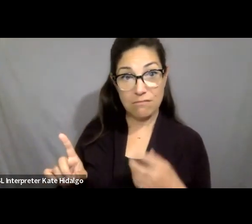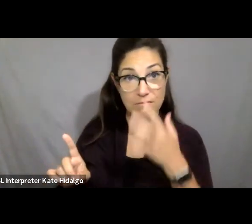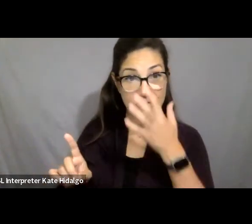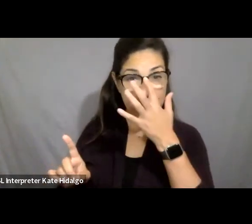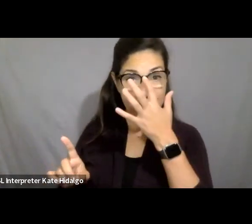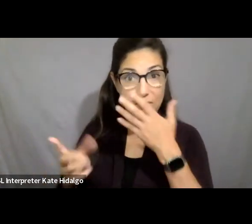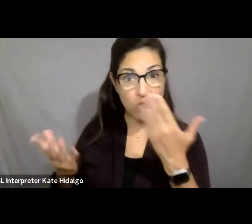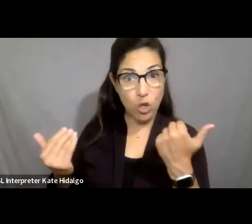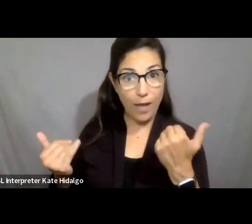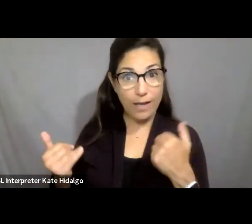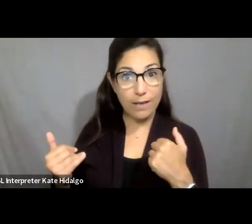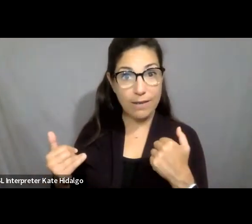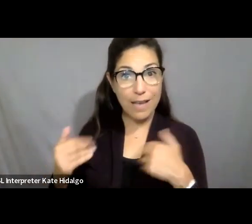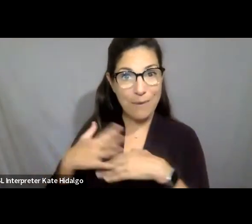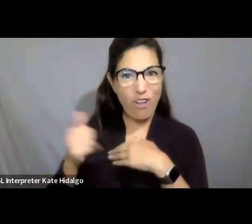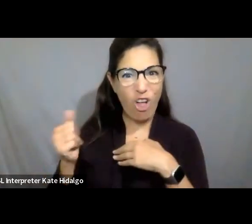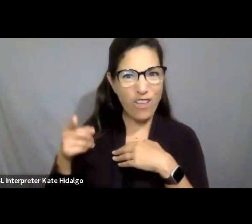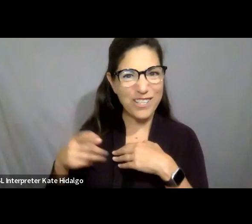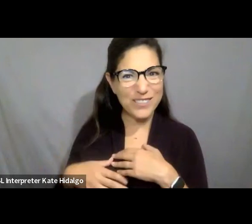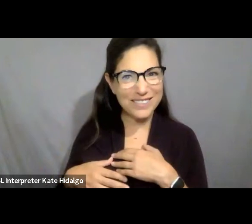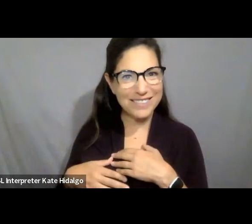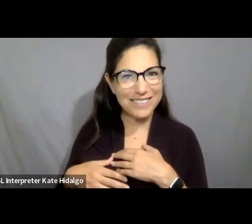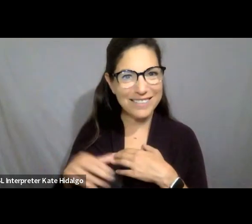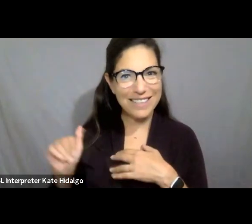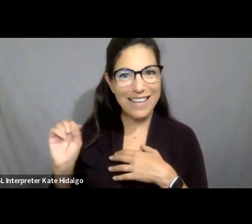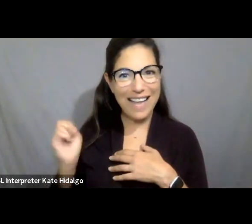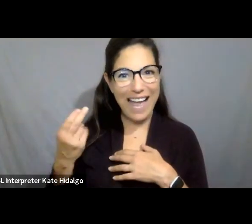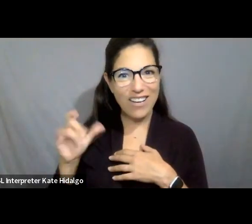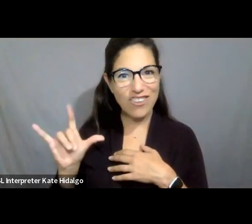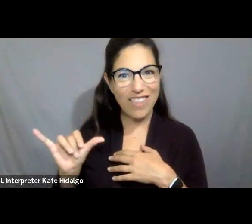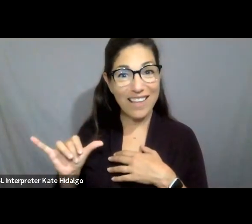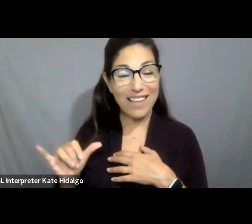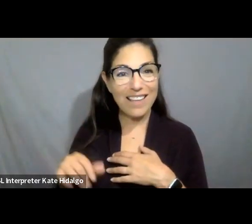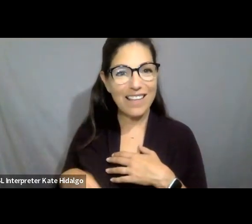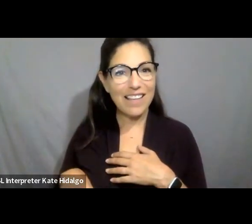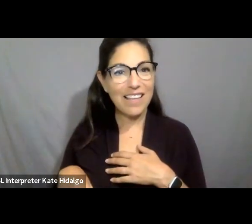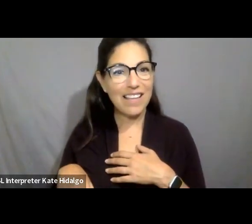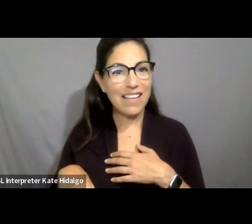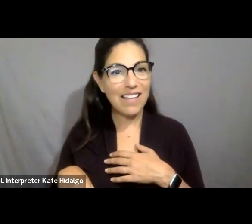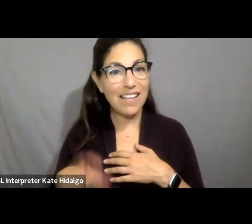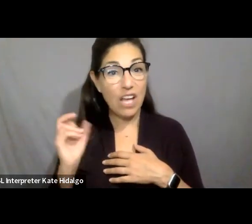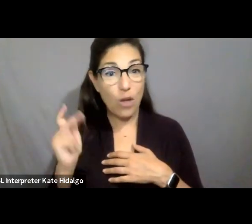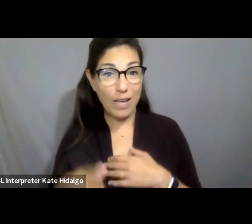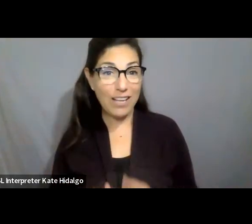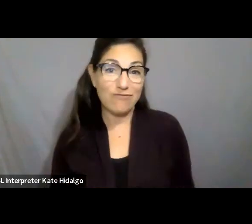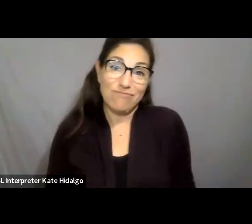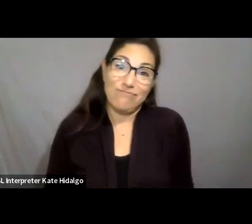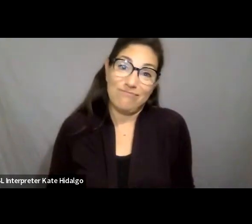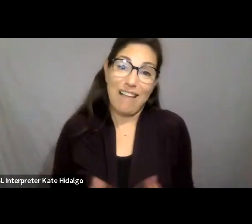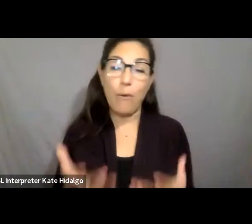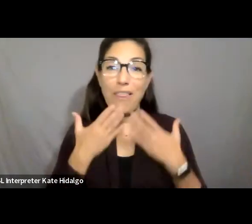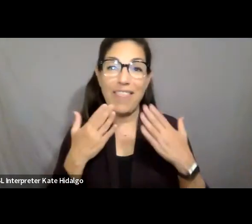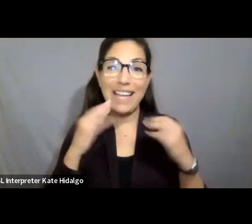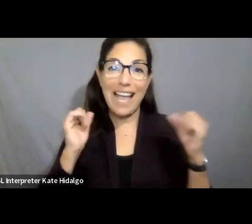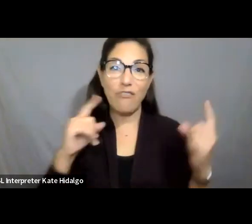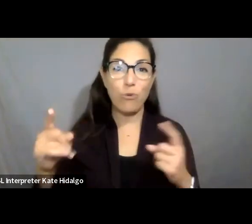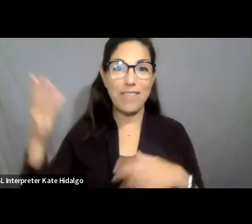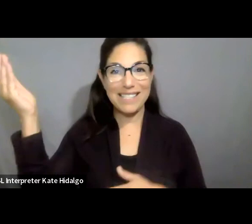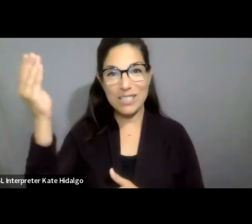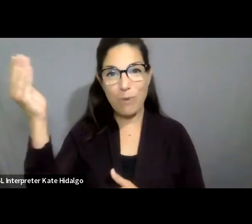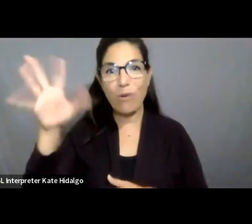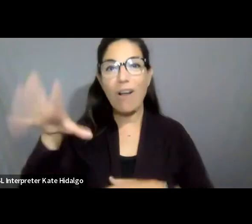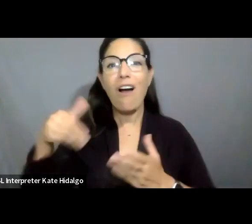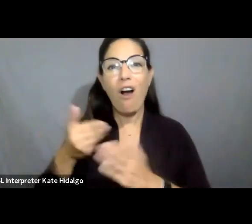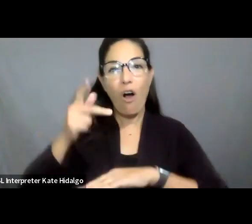Actually, go ahead. I'm going to call on you. Okay. Hey. There you go. I'm just, okay. Well, I want to thank everybody who spoke, all the principals